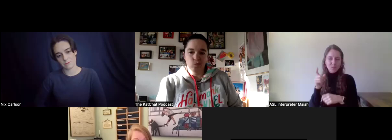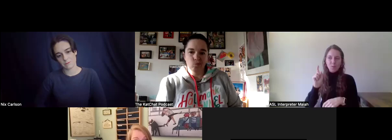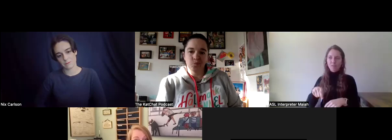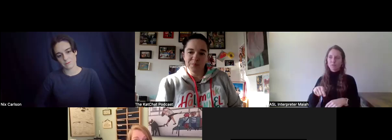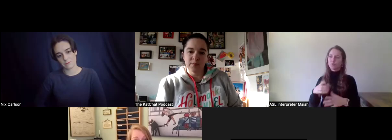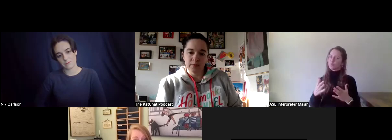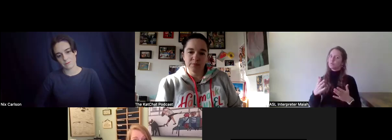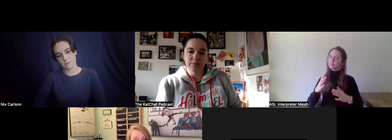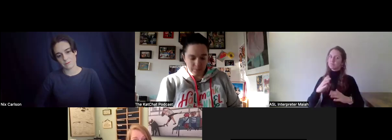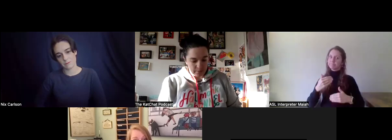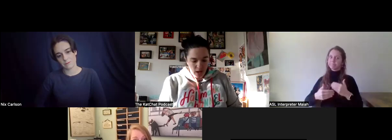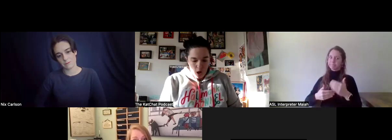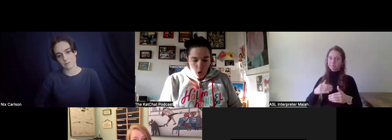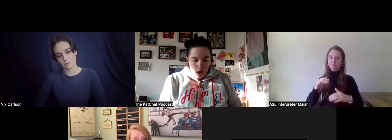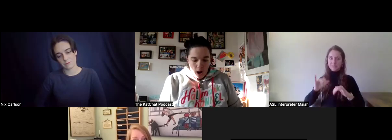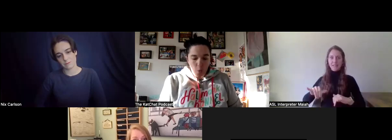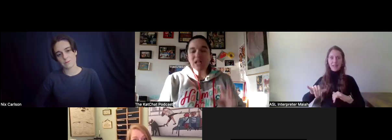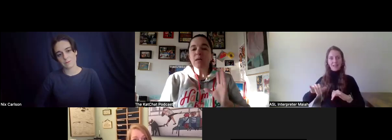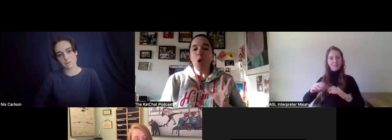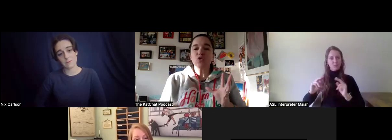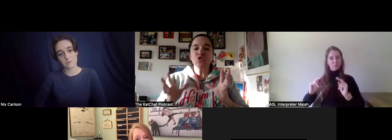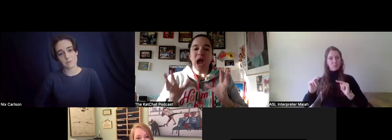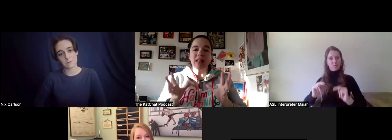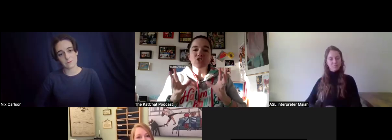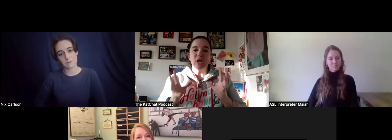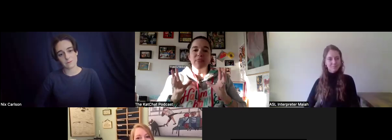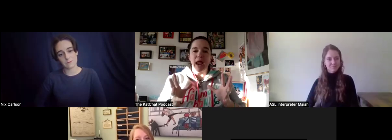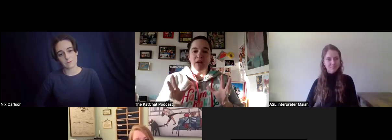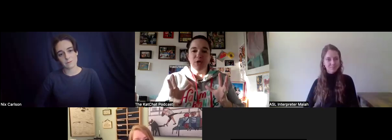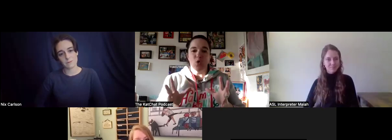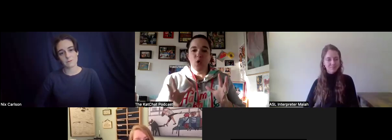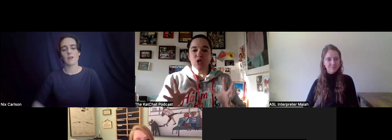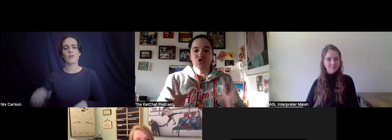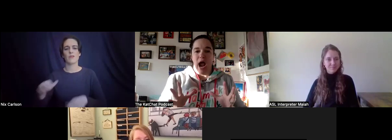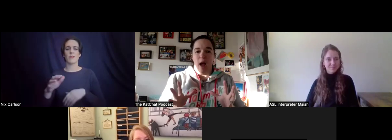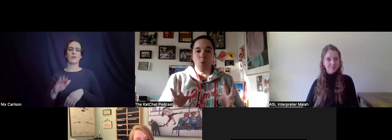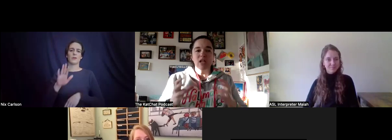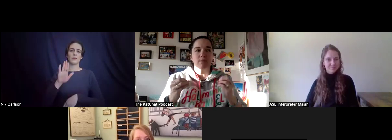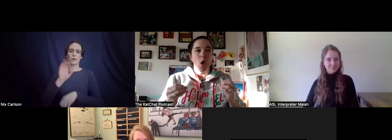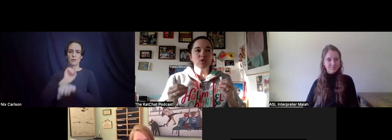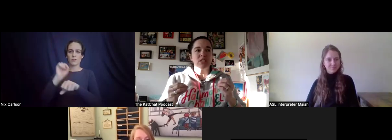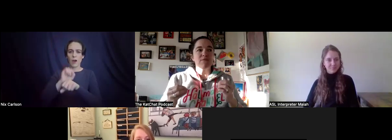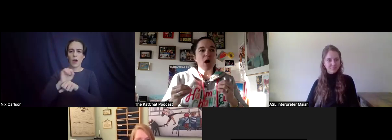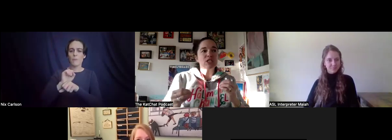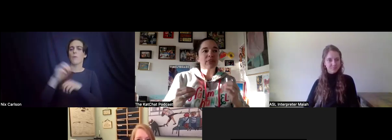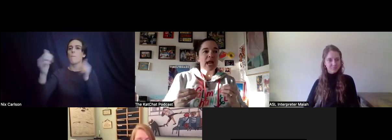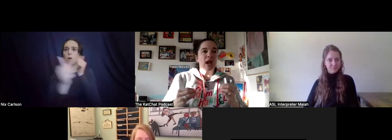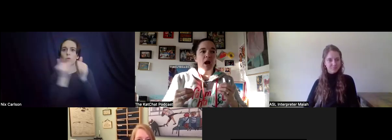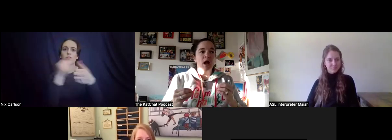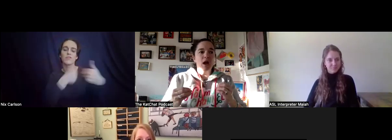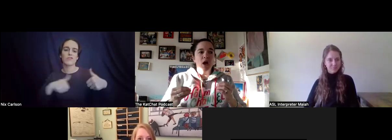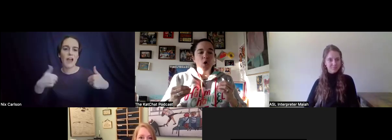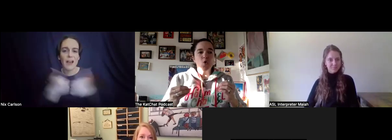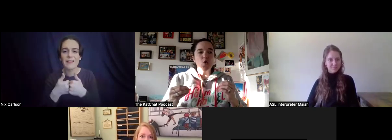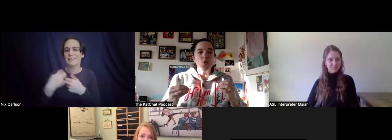that. Yeah. What is the most challenging thing for you in your job? What is the most difficult